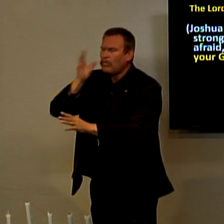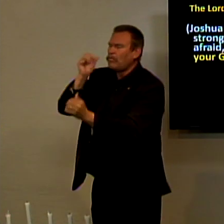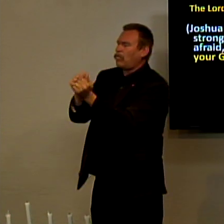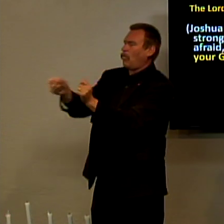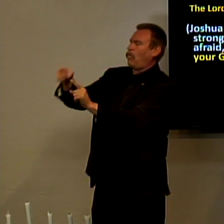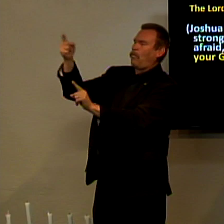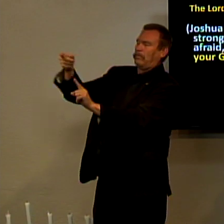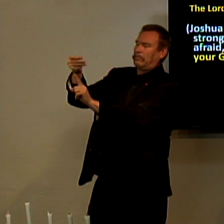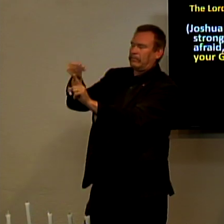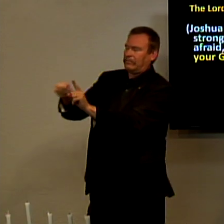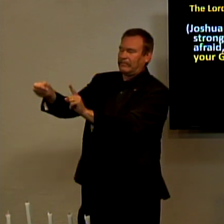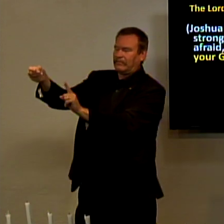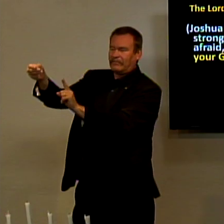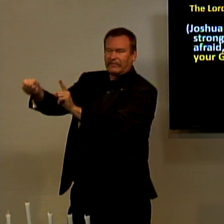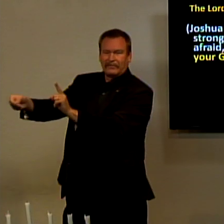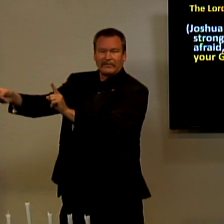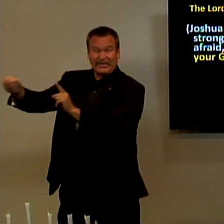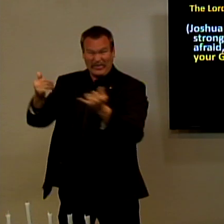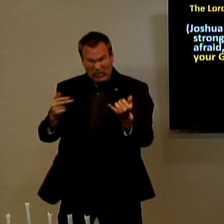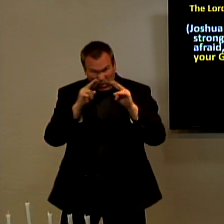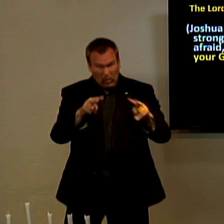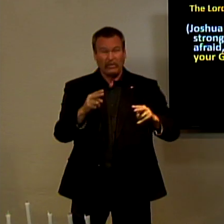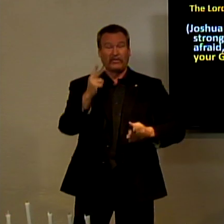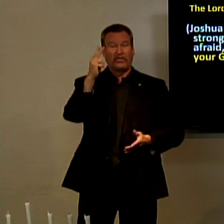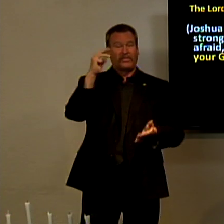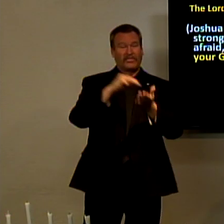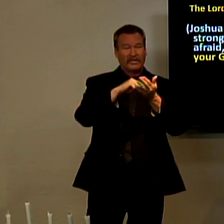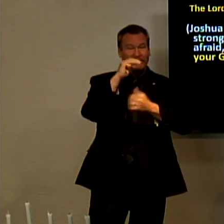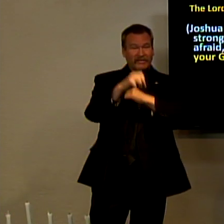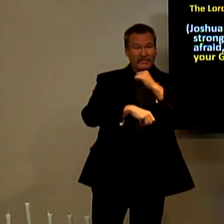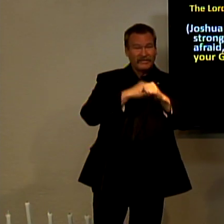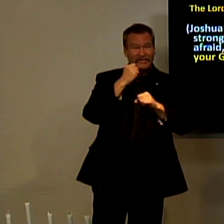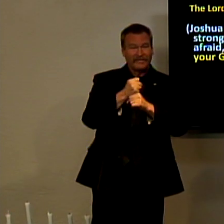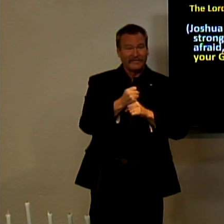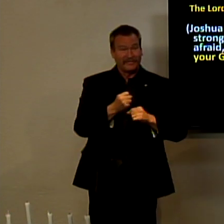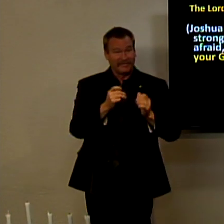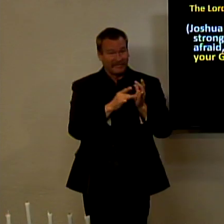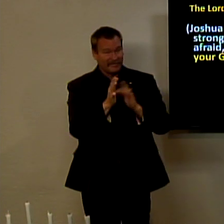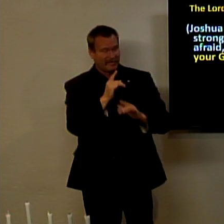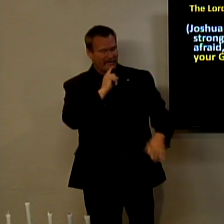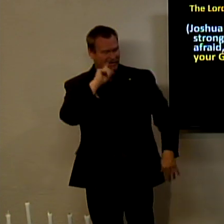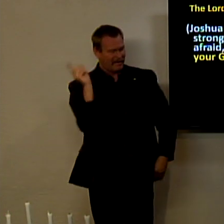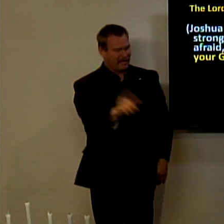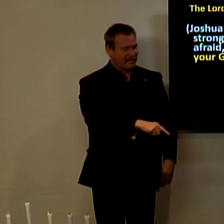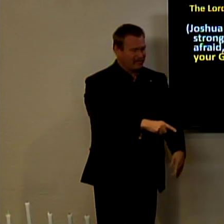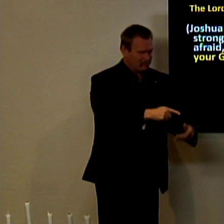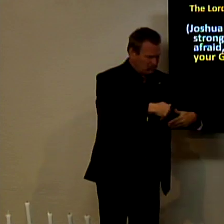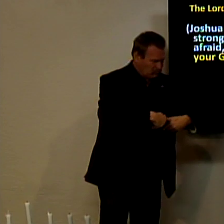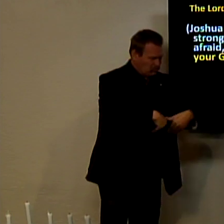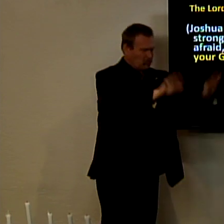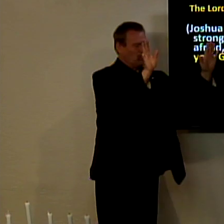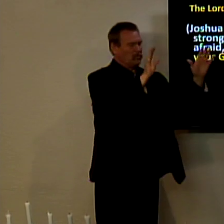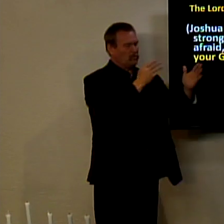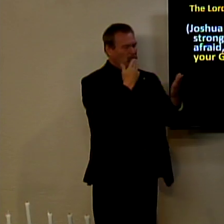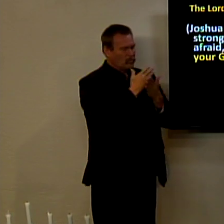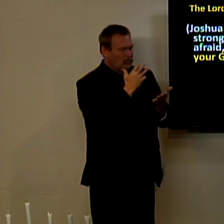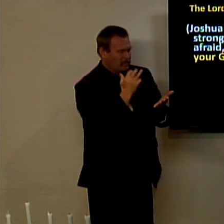No matter where you go, no matter who the mantle passes on to, God gives us this